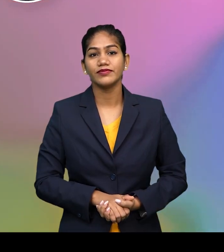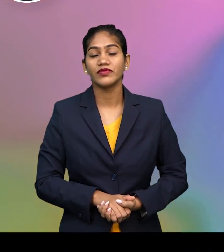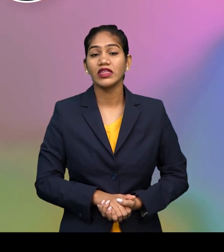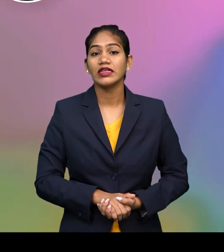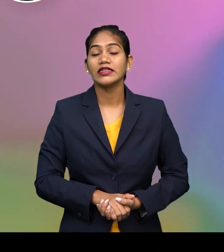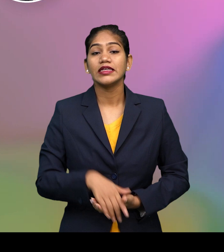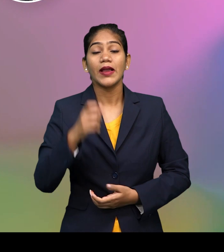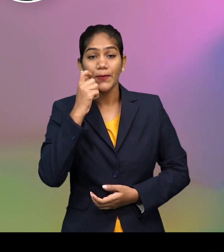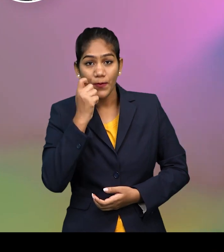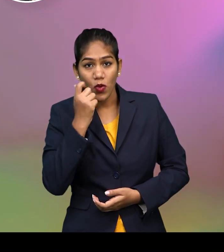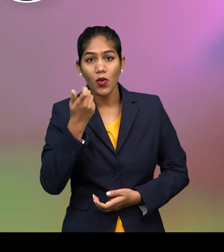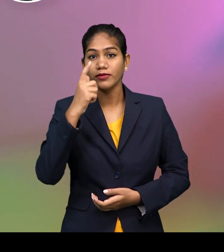Sex ratio.